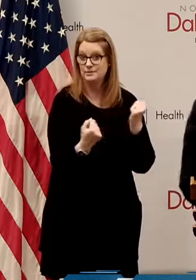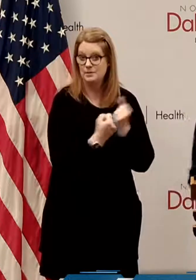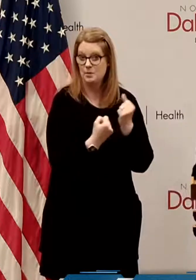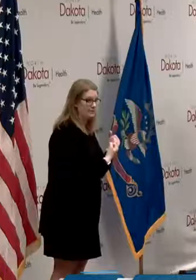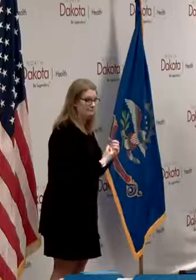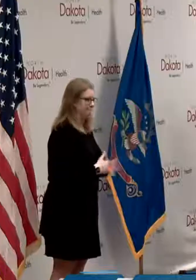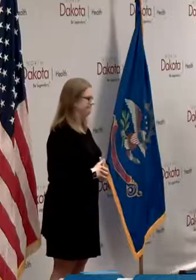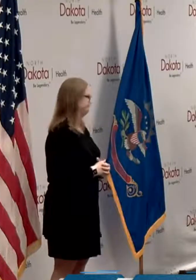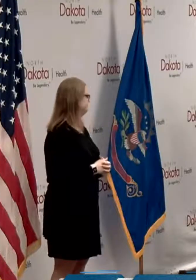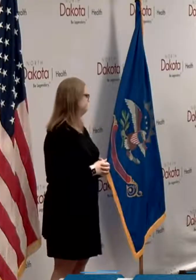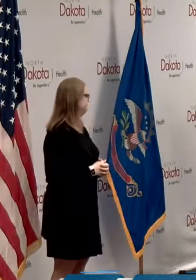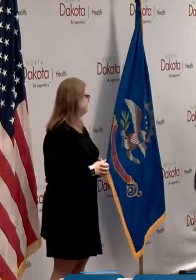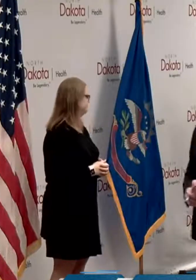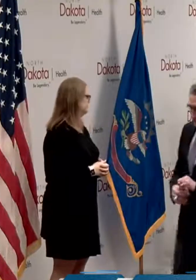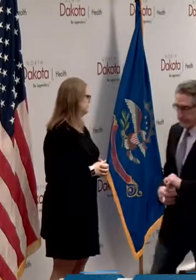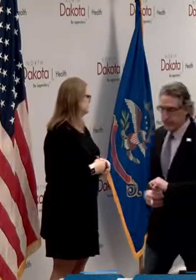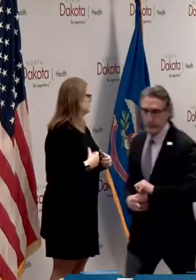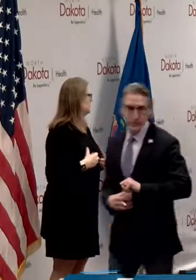issue.